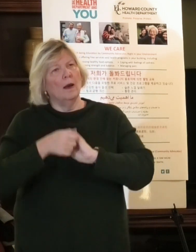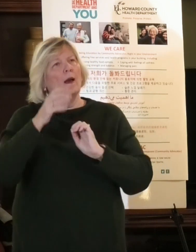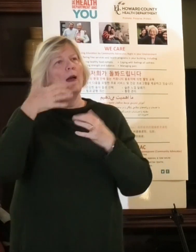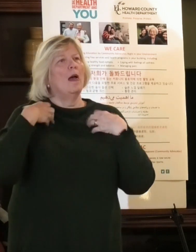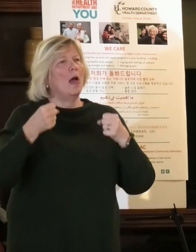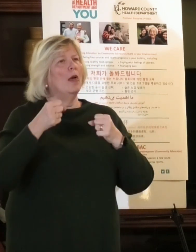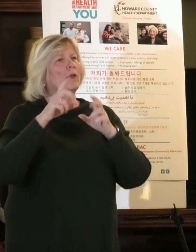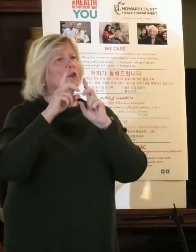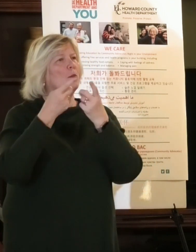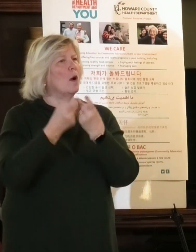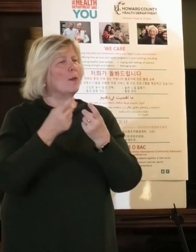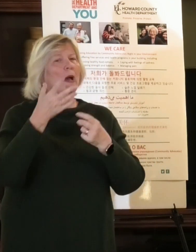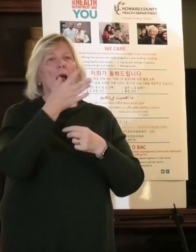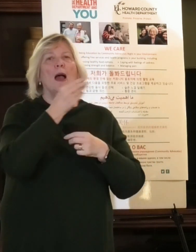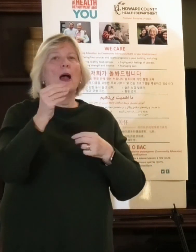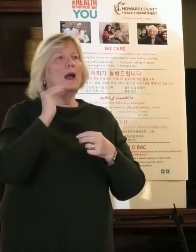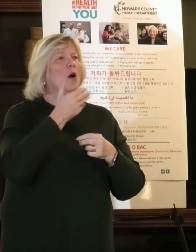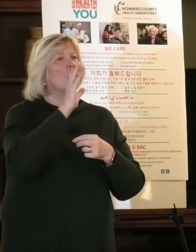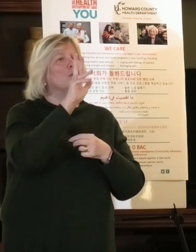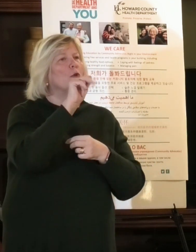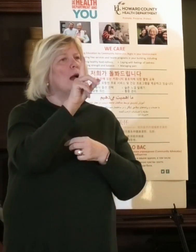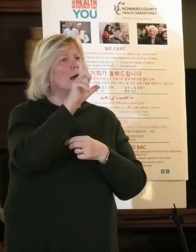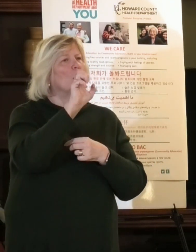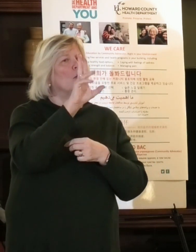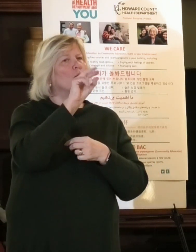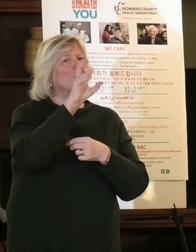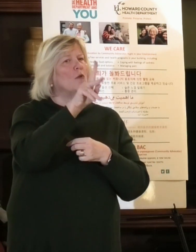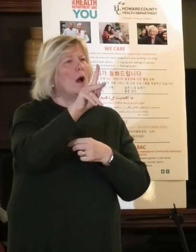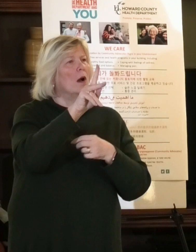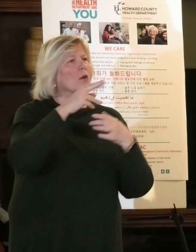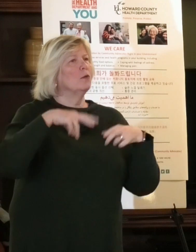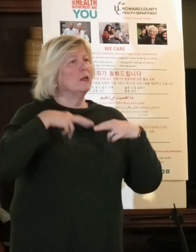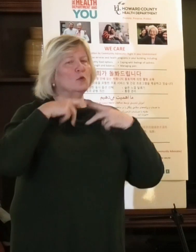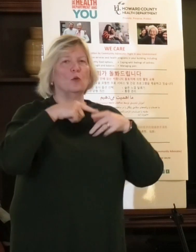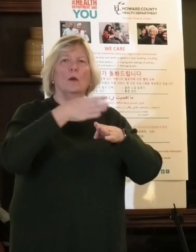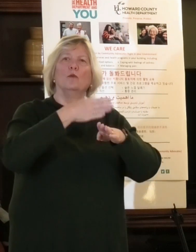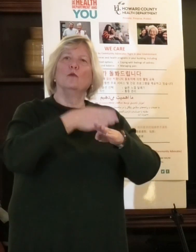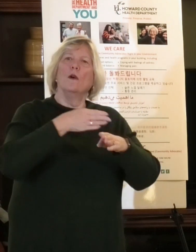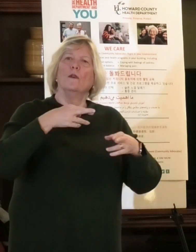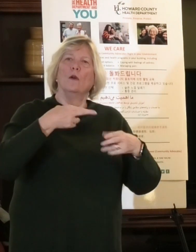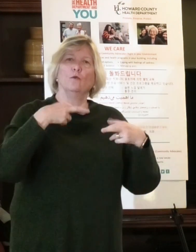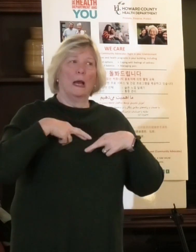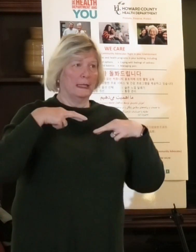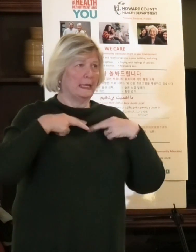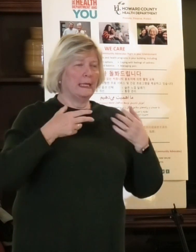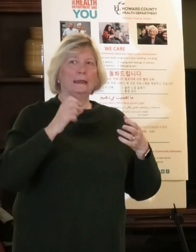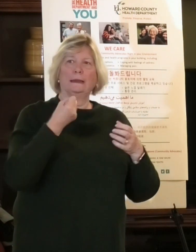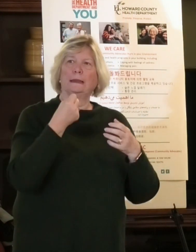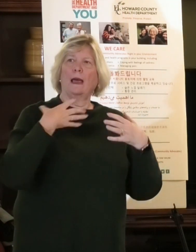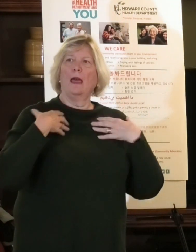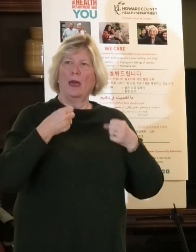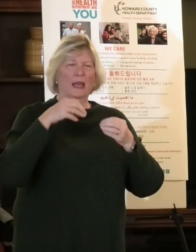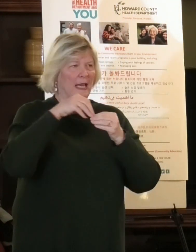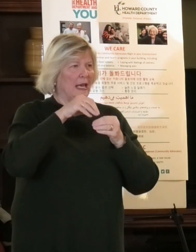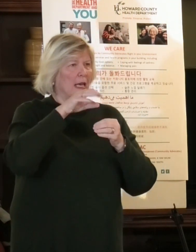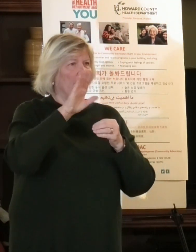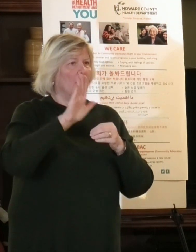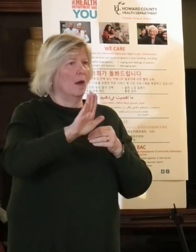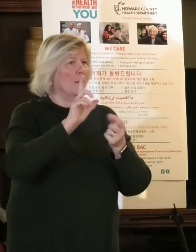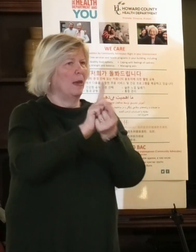and Services at our Cradle Rock locations to improve resident health in these identified